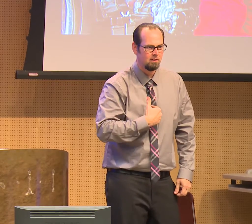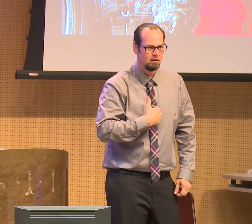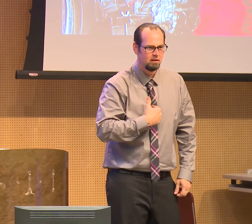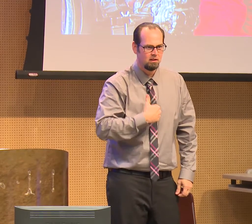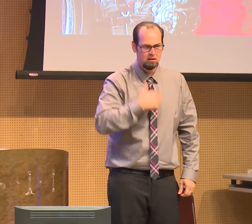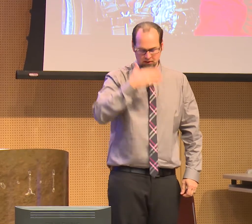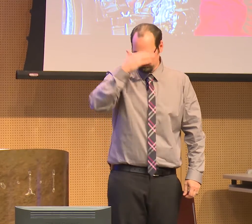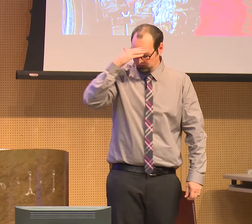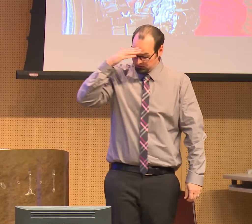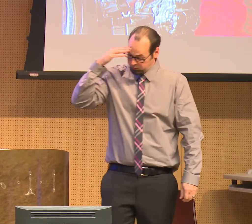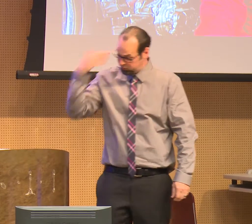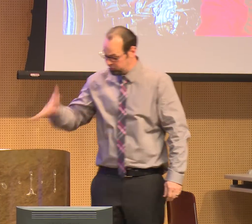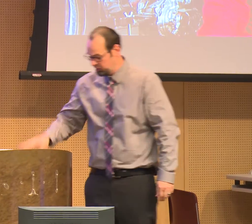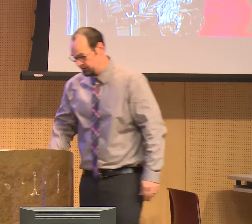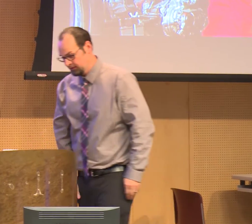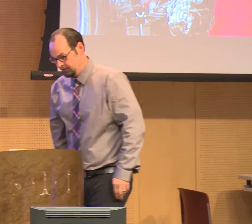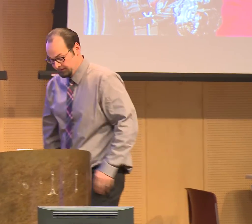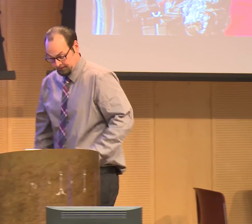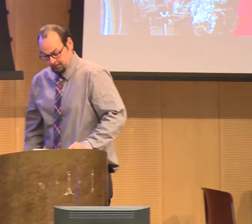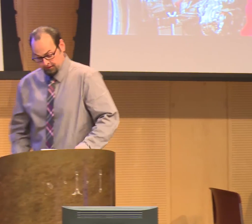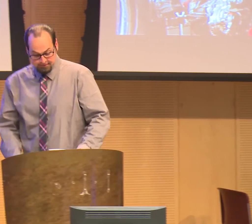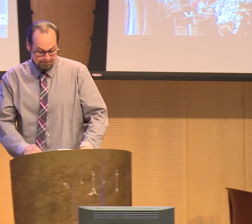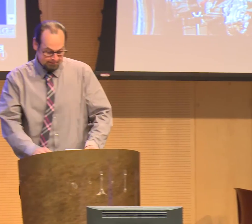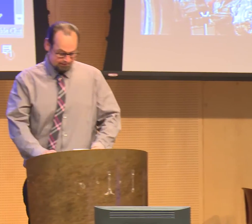no Facebook back then.